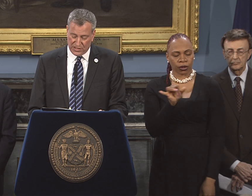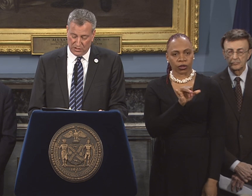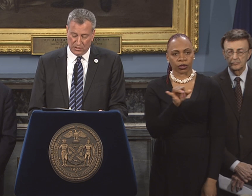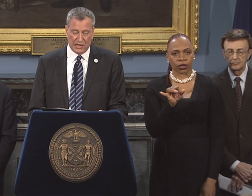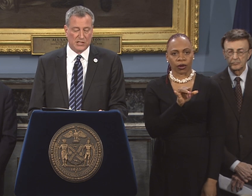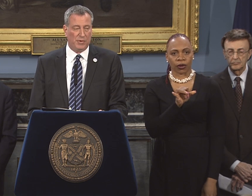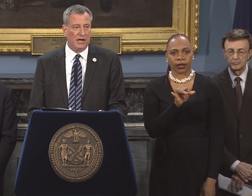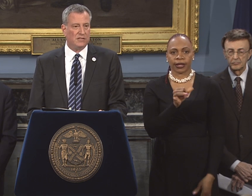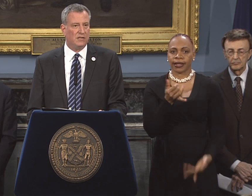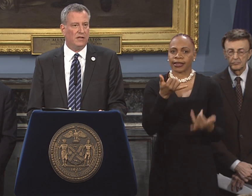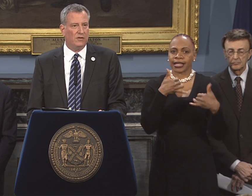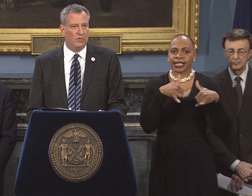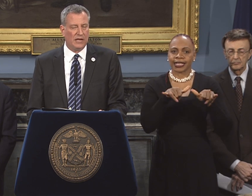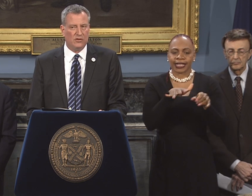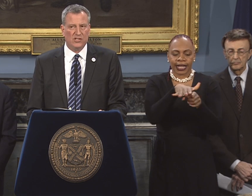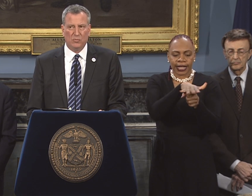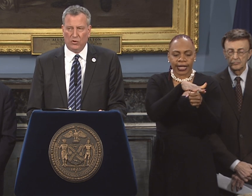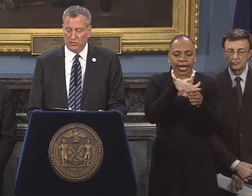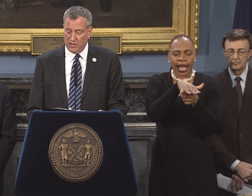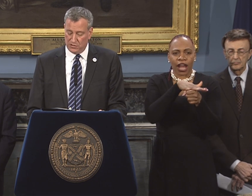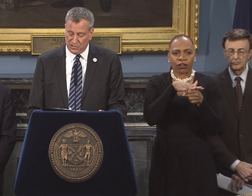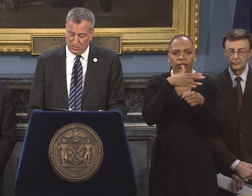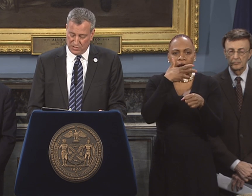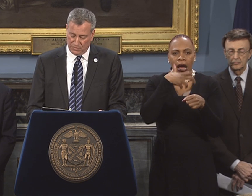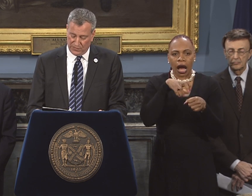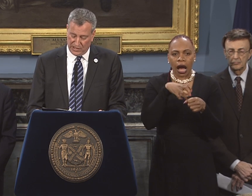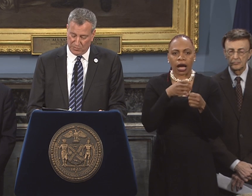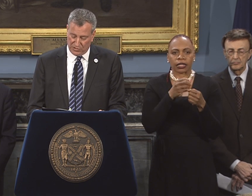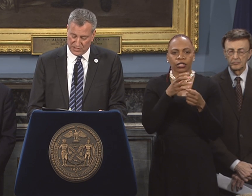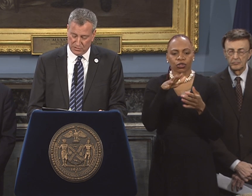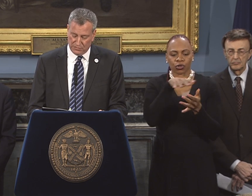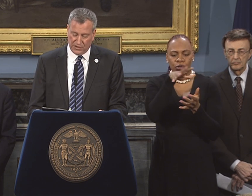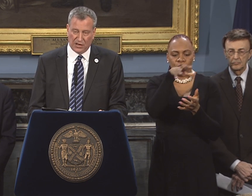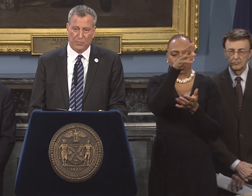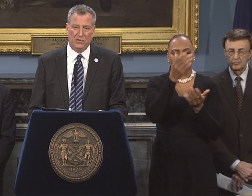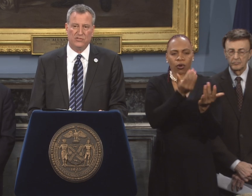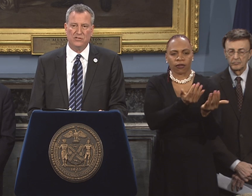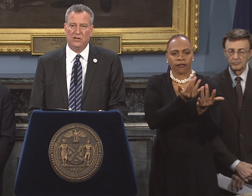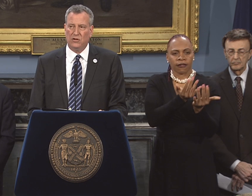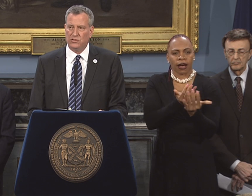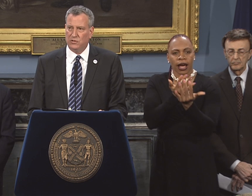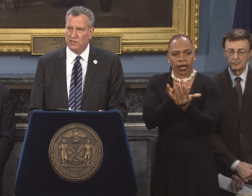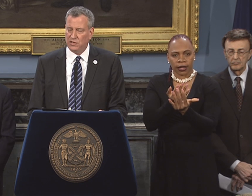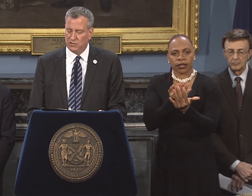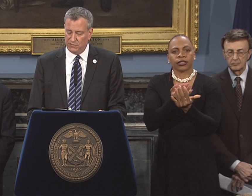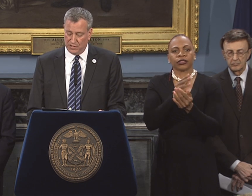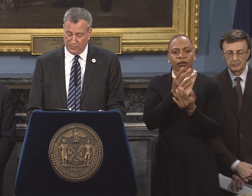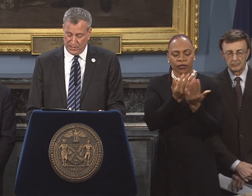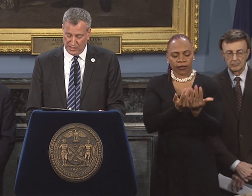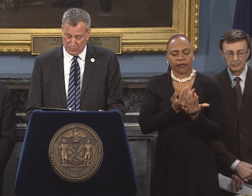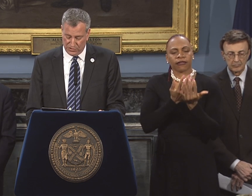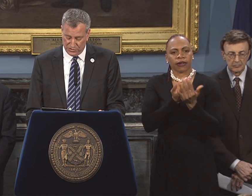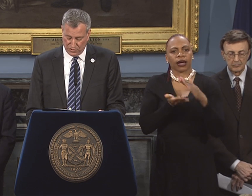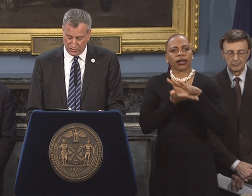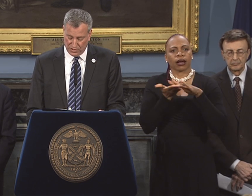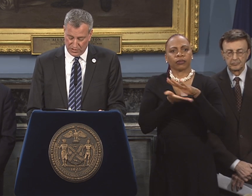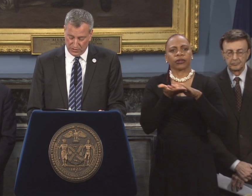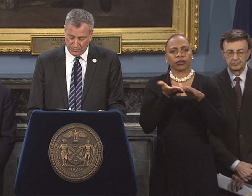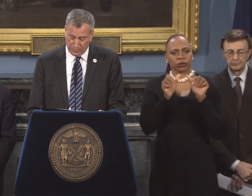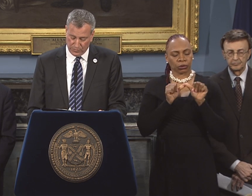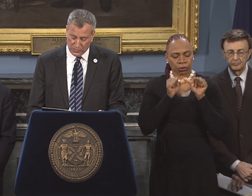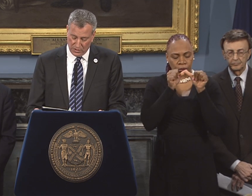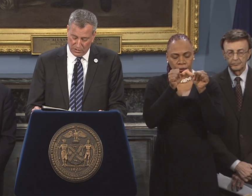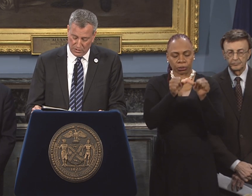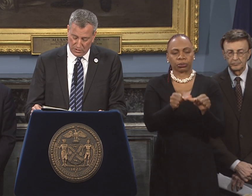Because there are still hot spots in the wreckage smoldering, there still is some fire present. The fire operations also continue. The firefighting operations also